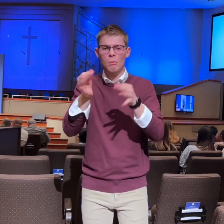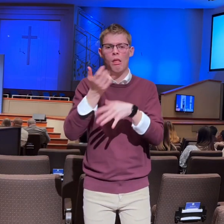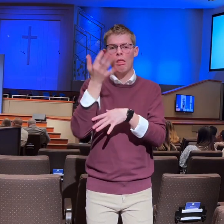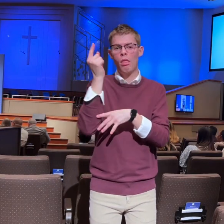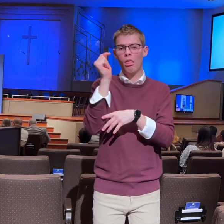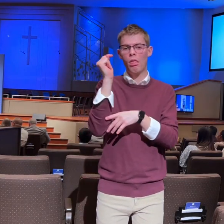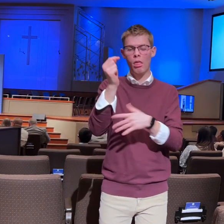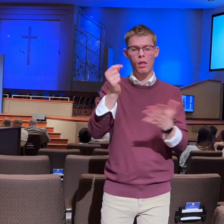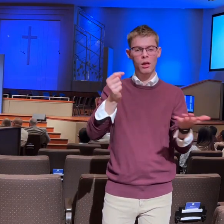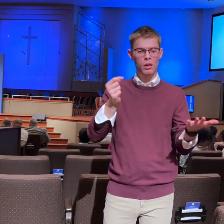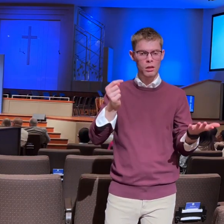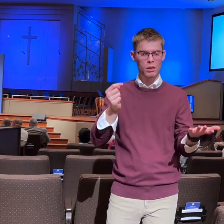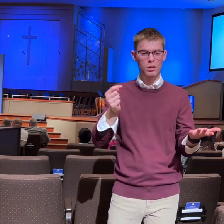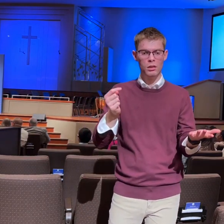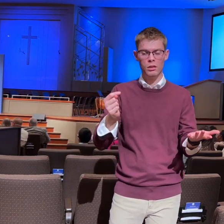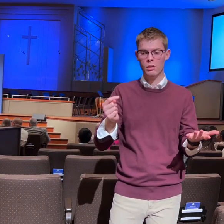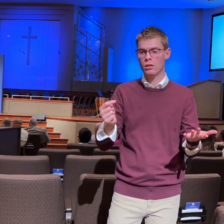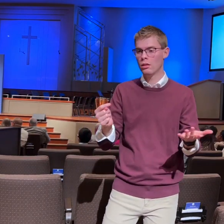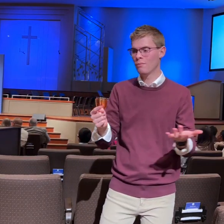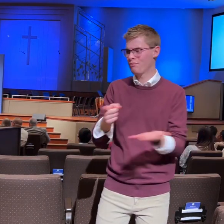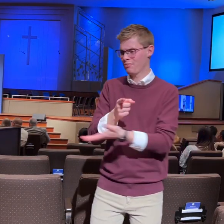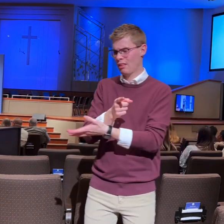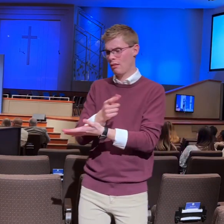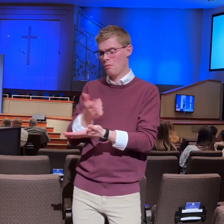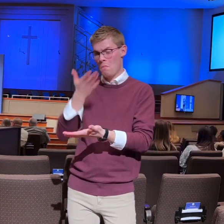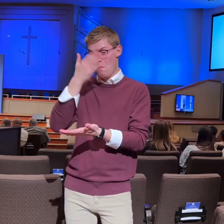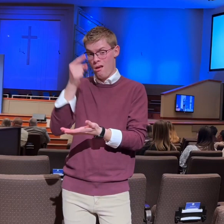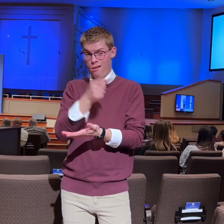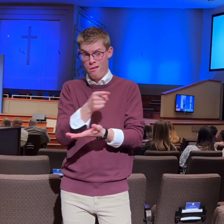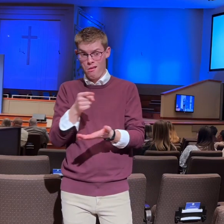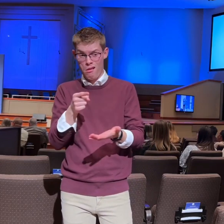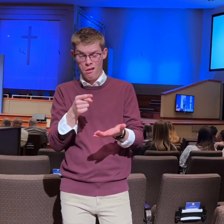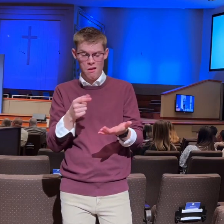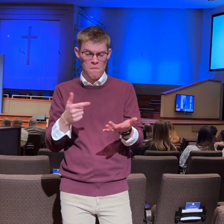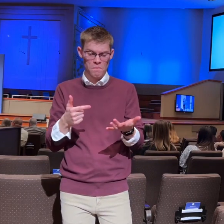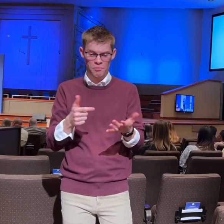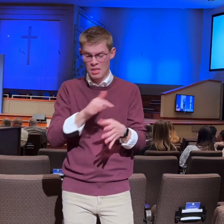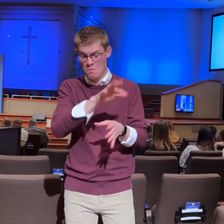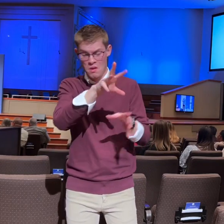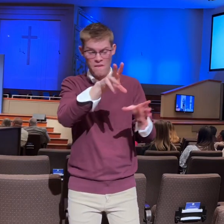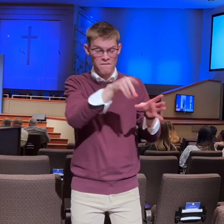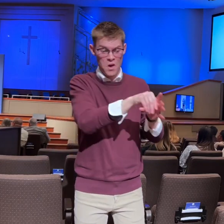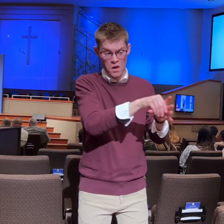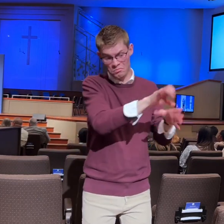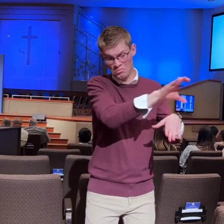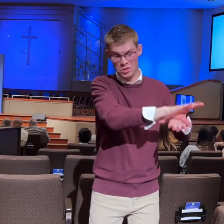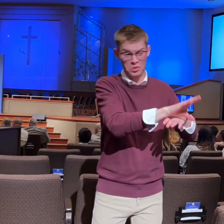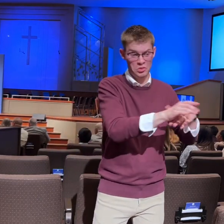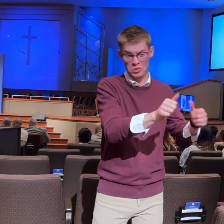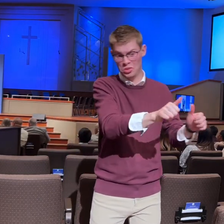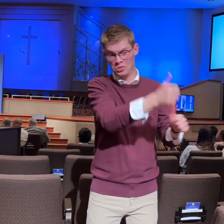because you can be a member of First Baptist Church of Wichita, you can be among them but not be of them.